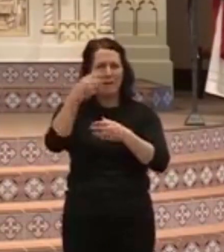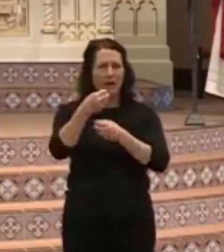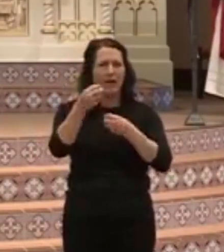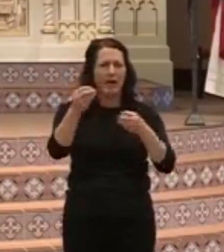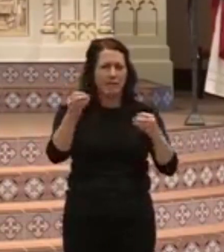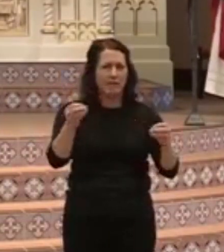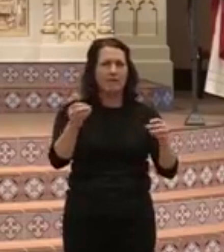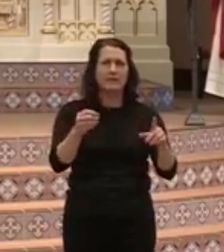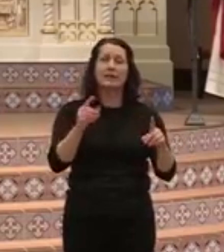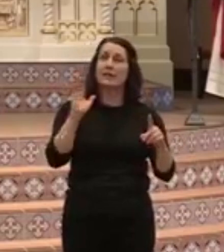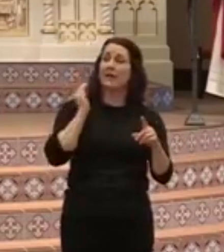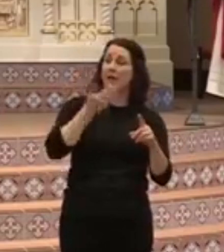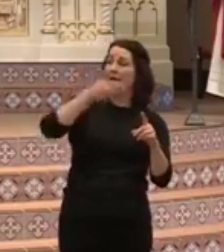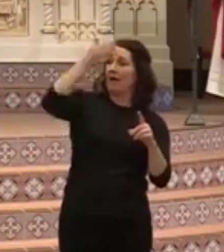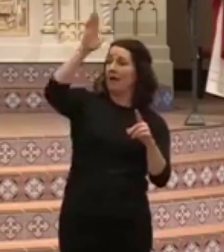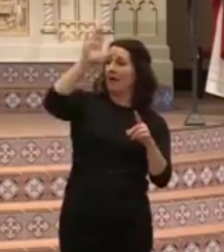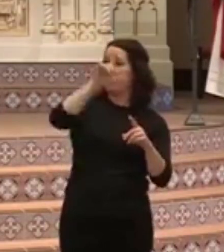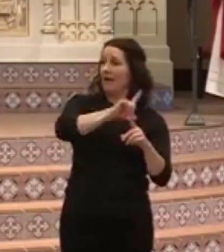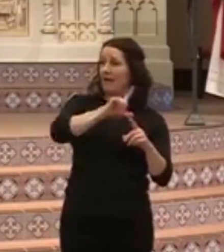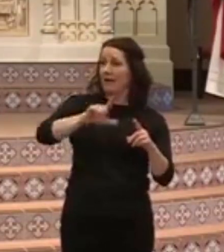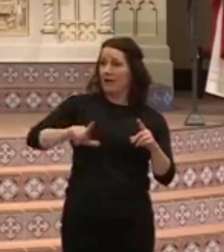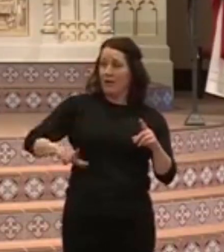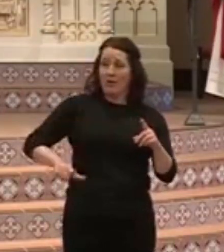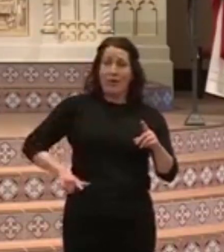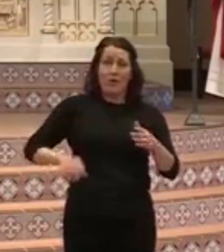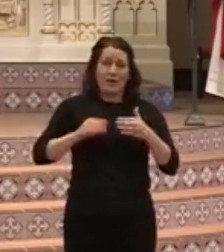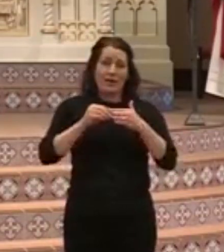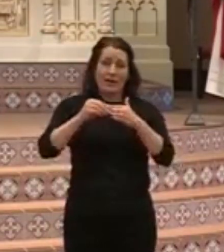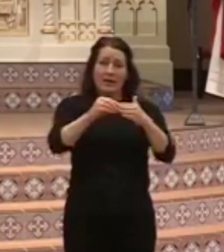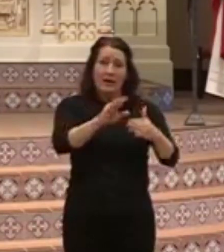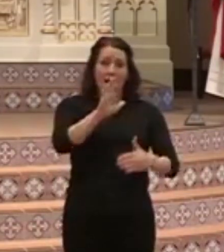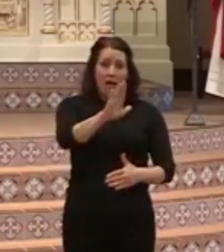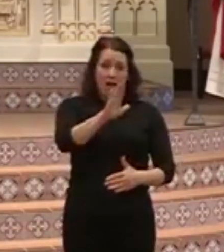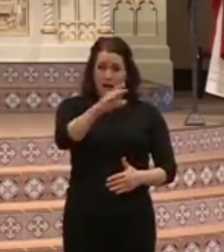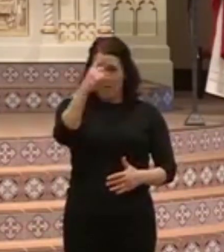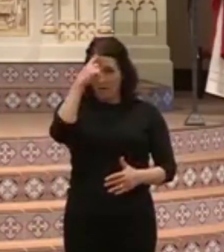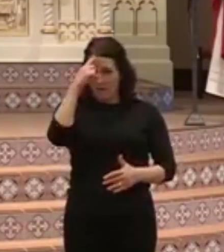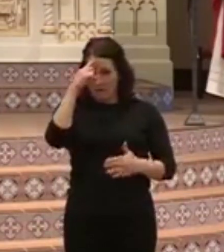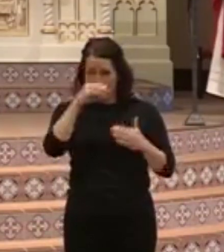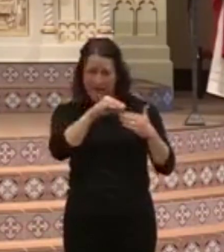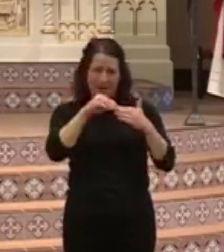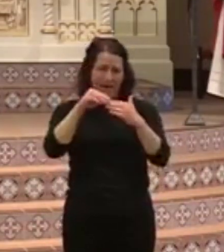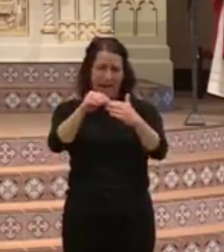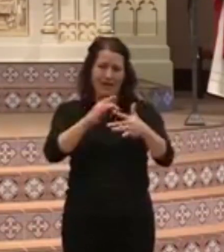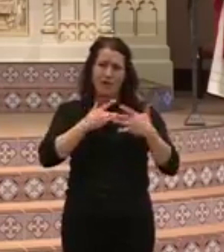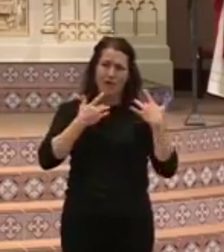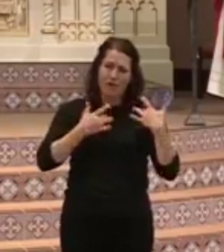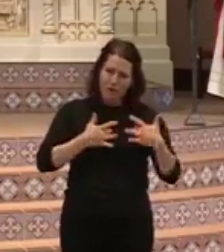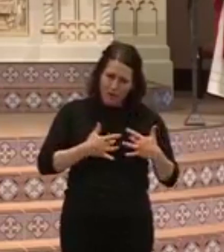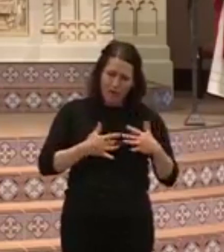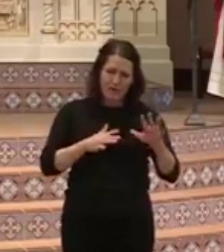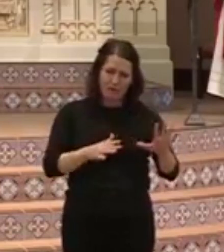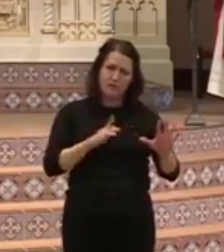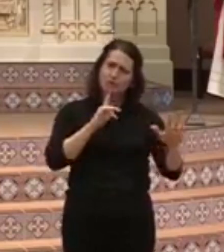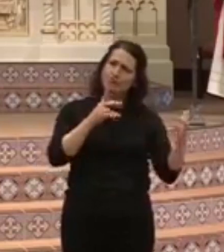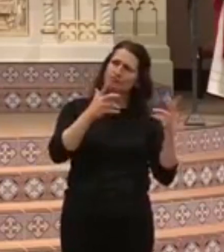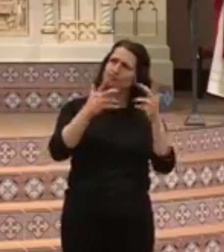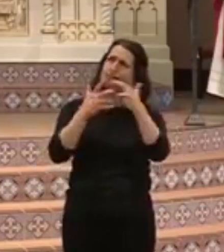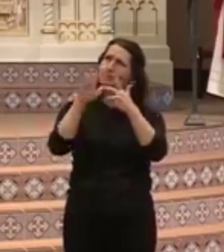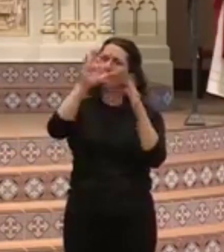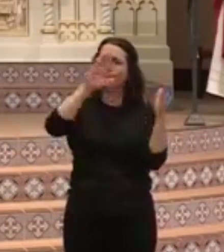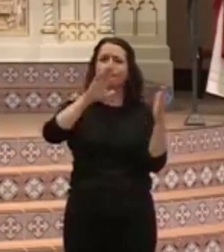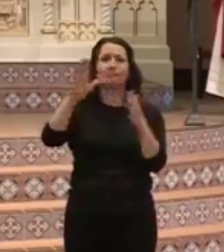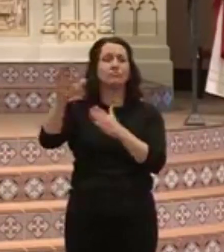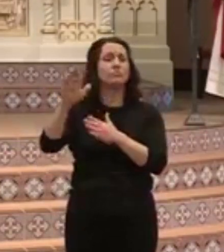and Lord may direct their minds and hearts according to His will, for the